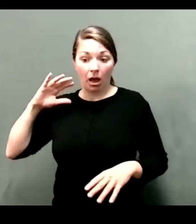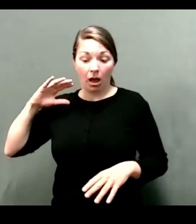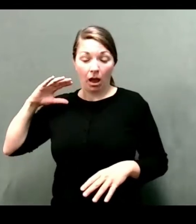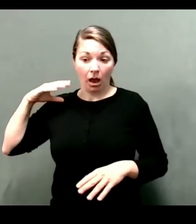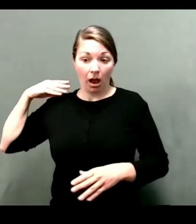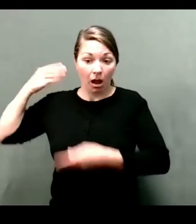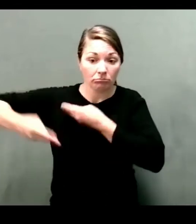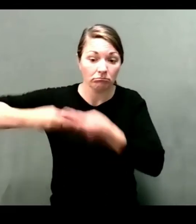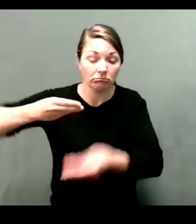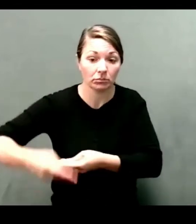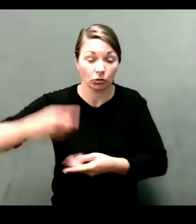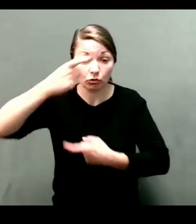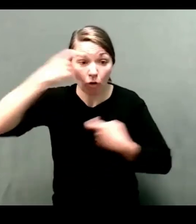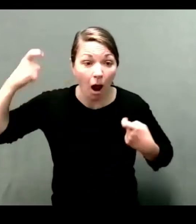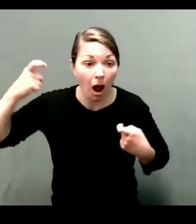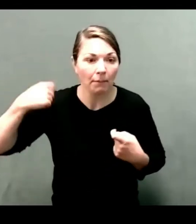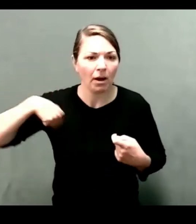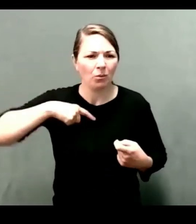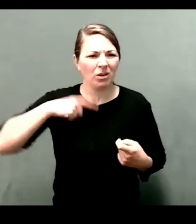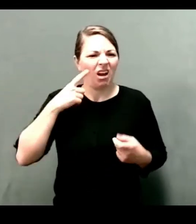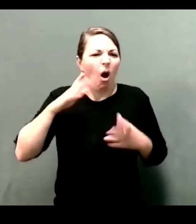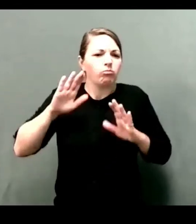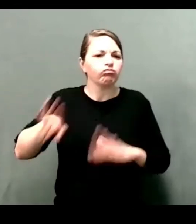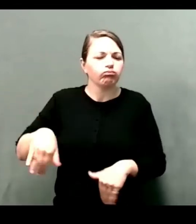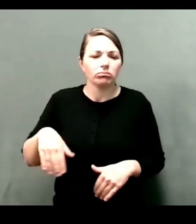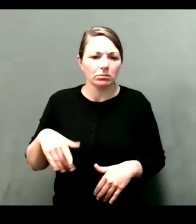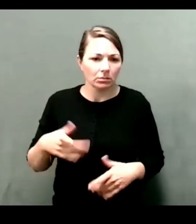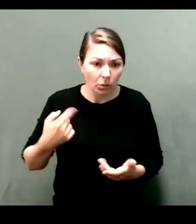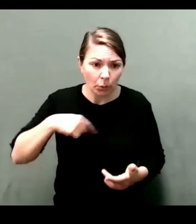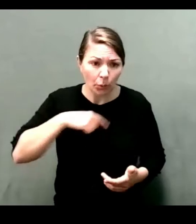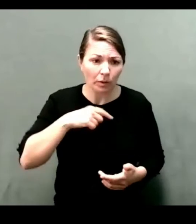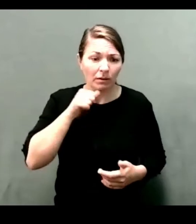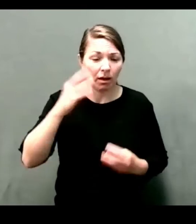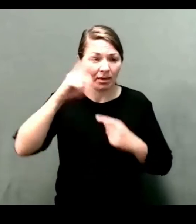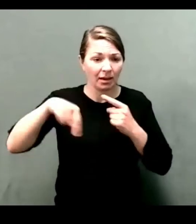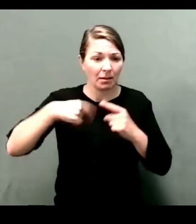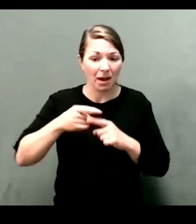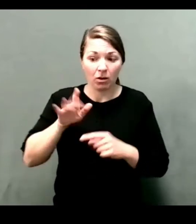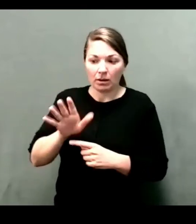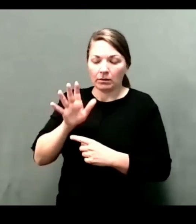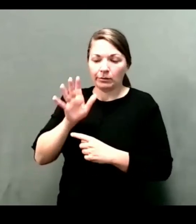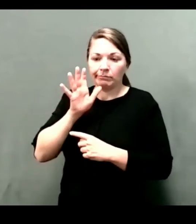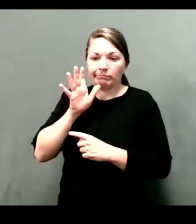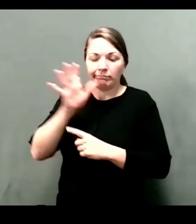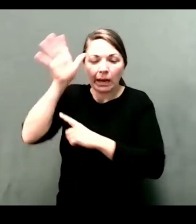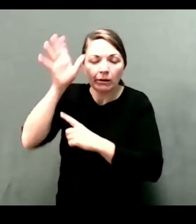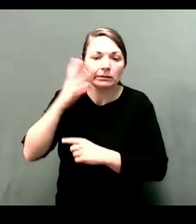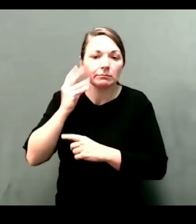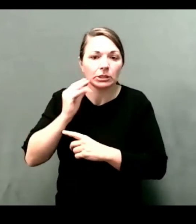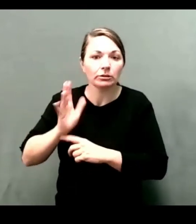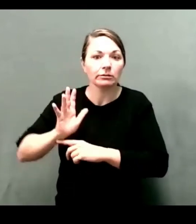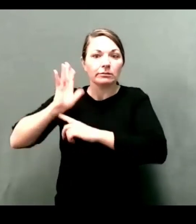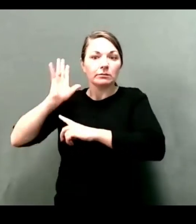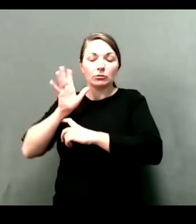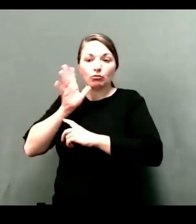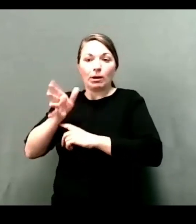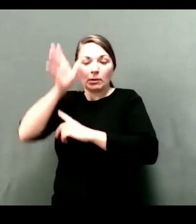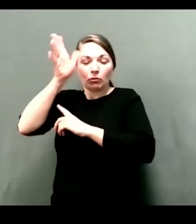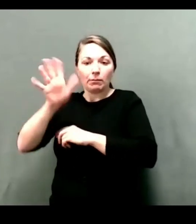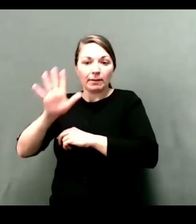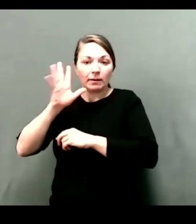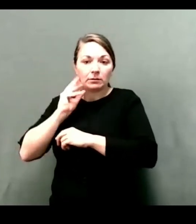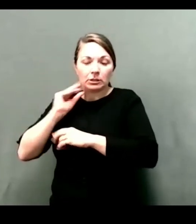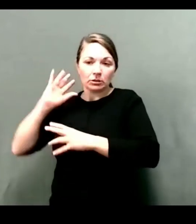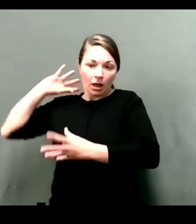experiences that folks, their parents, their grandparents, their ancestors had, then we're losing a whole piece of this picture of what makes someone who they are and why